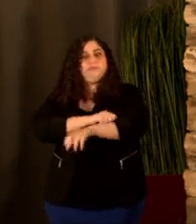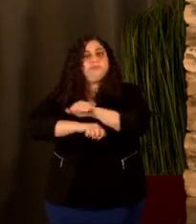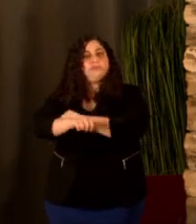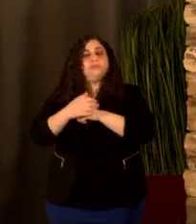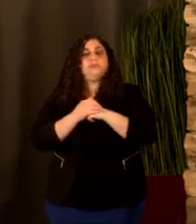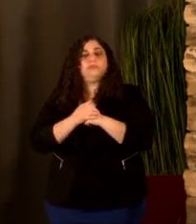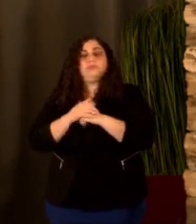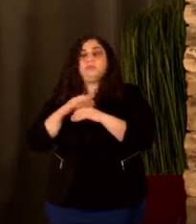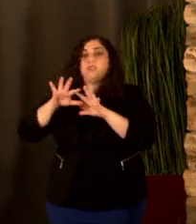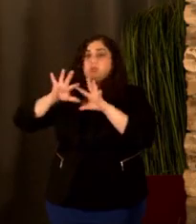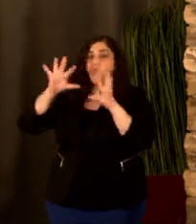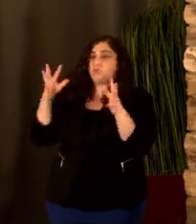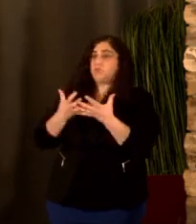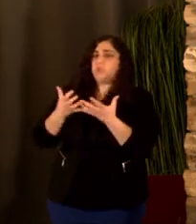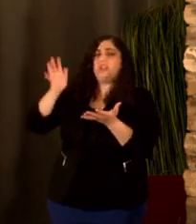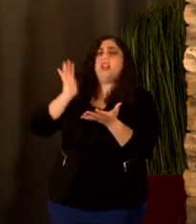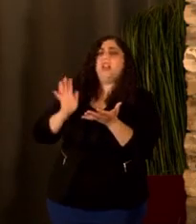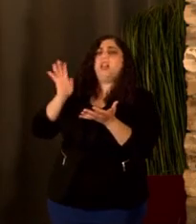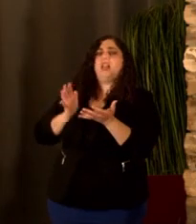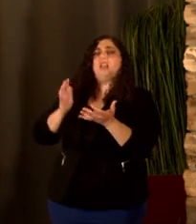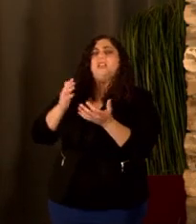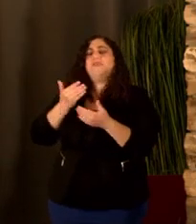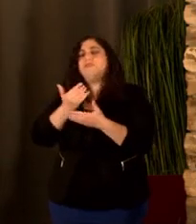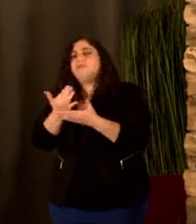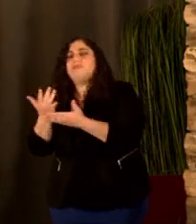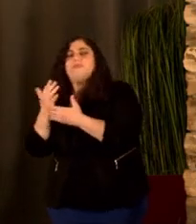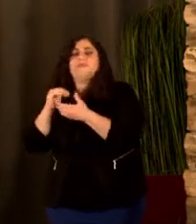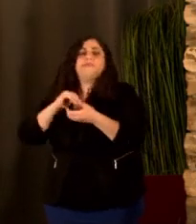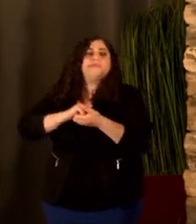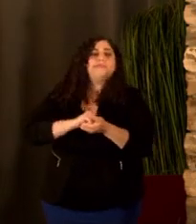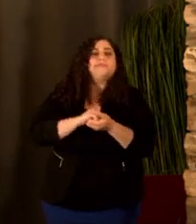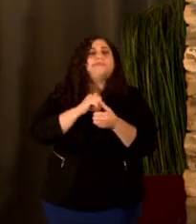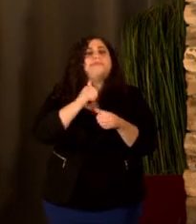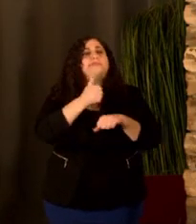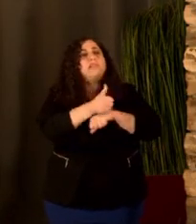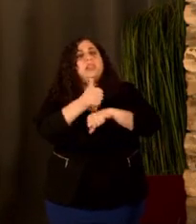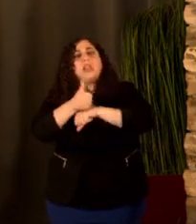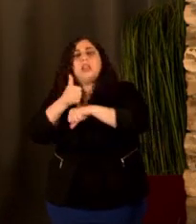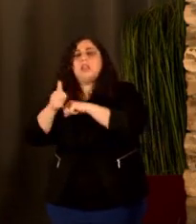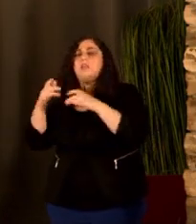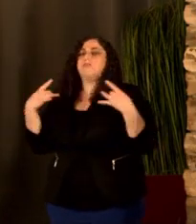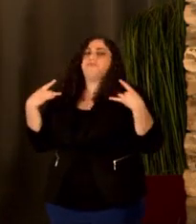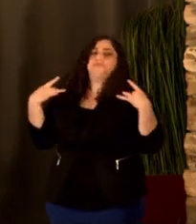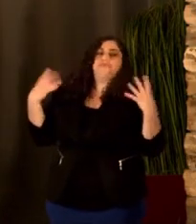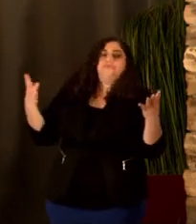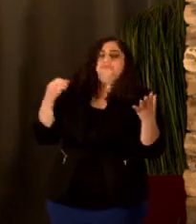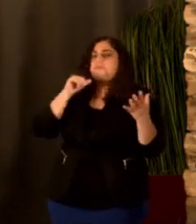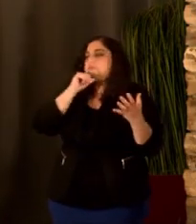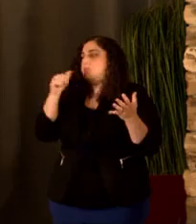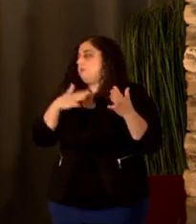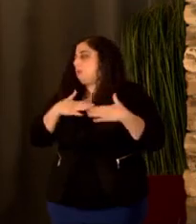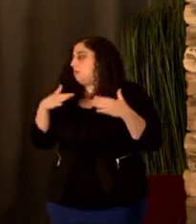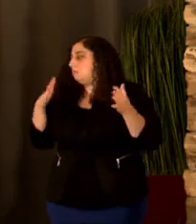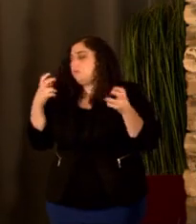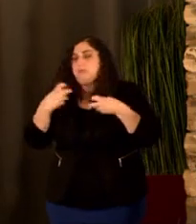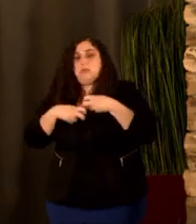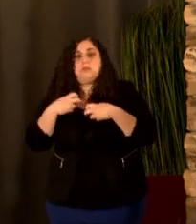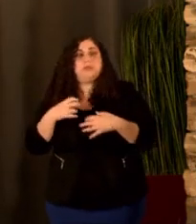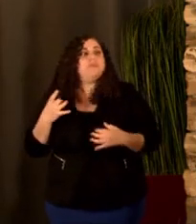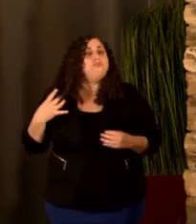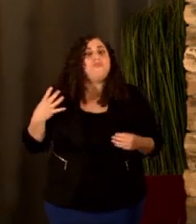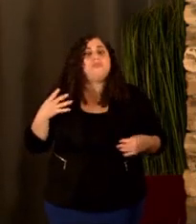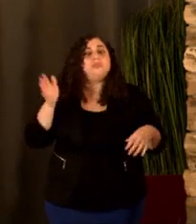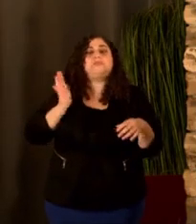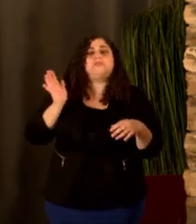hold hands, have a candlelight visual, look to blame administrations from a bygone era and talk about the good old days in the 40s